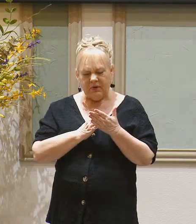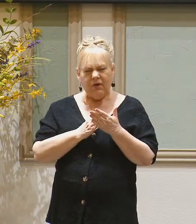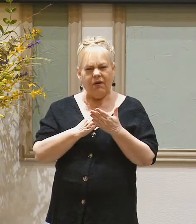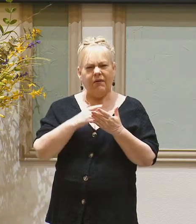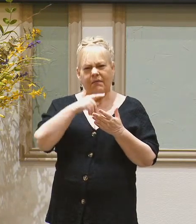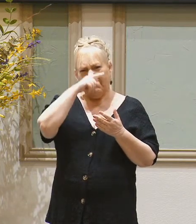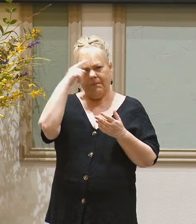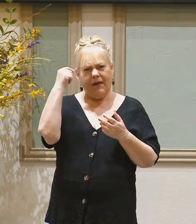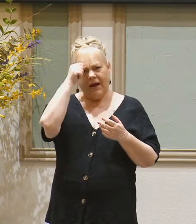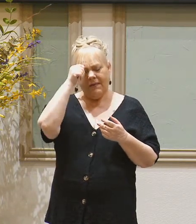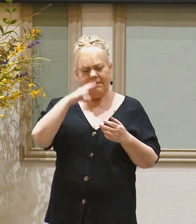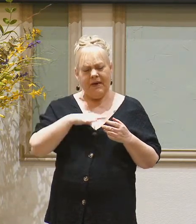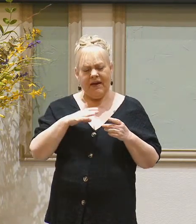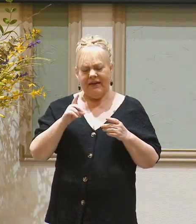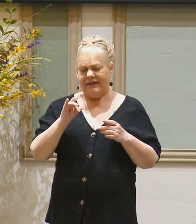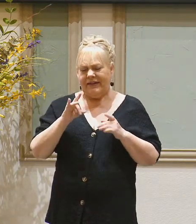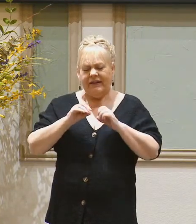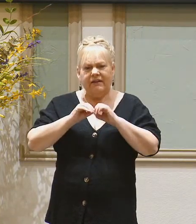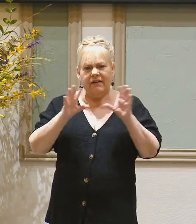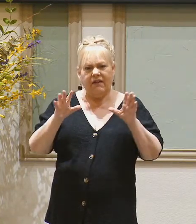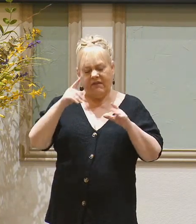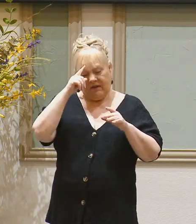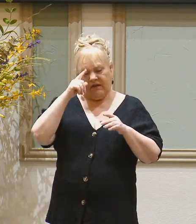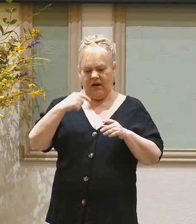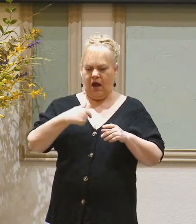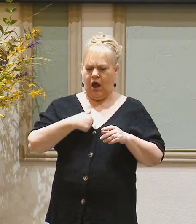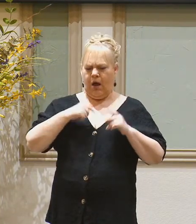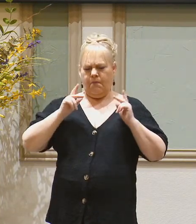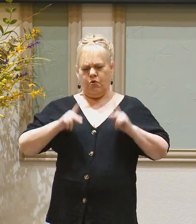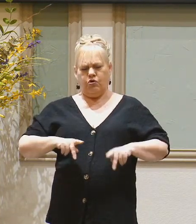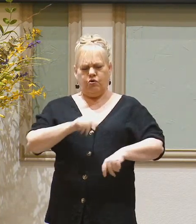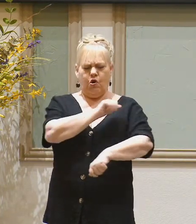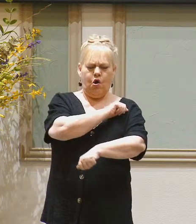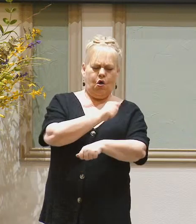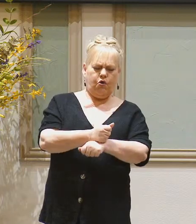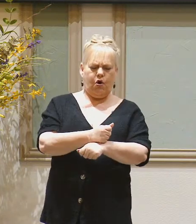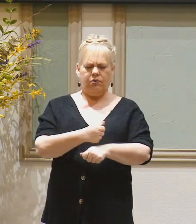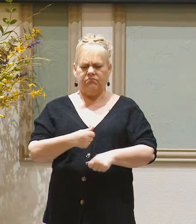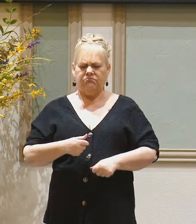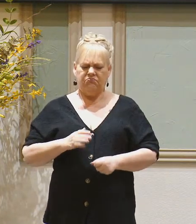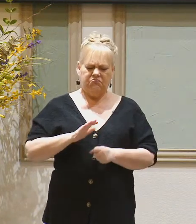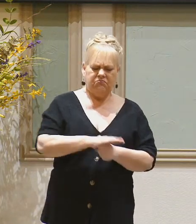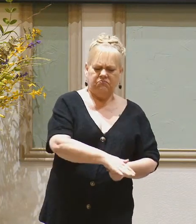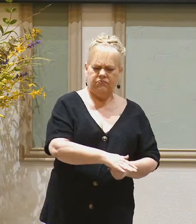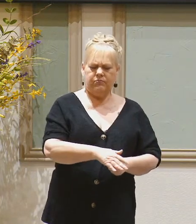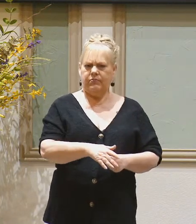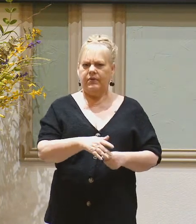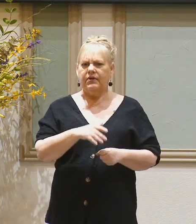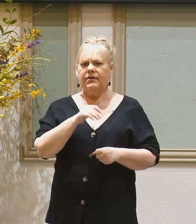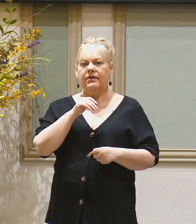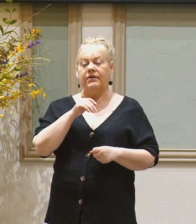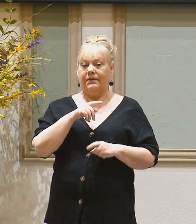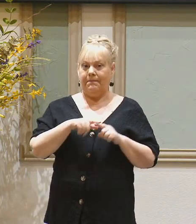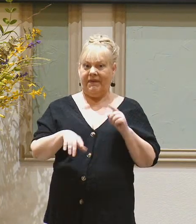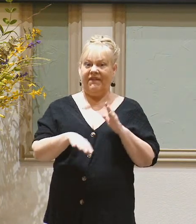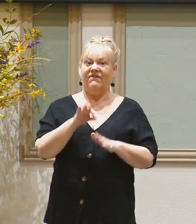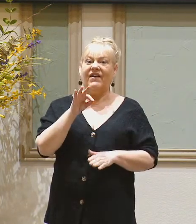harmless black man, believing that because he's a person of authority, he won't be held accountable. He's finding